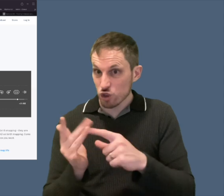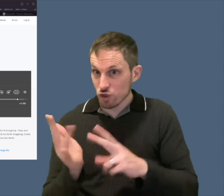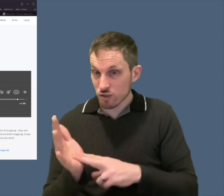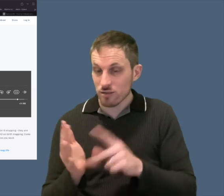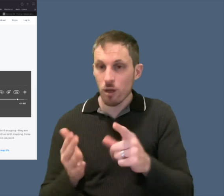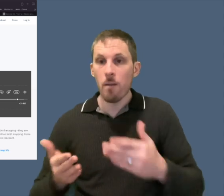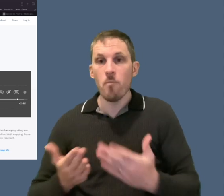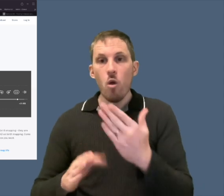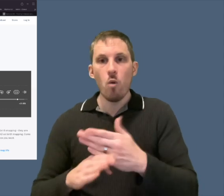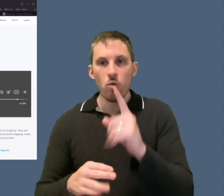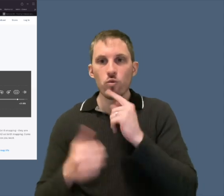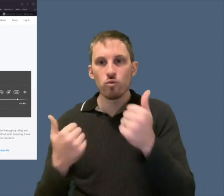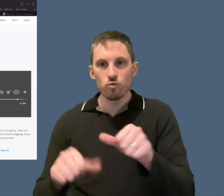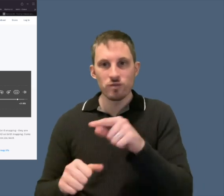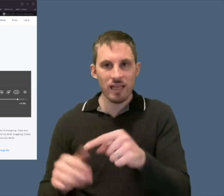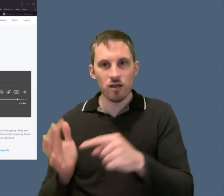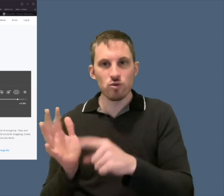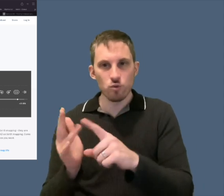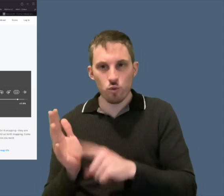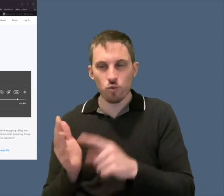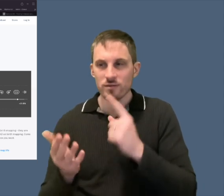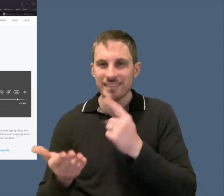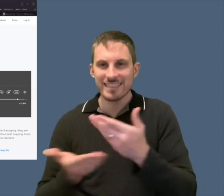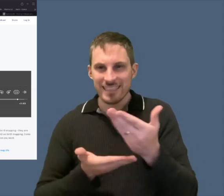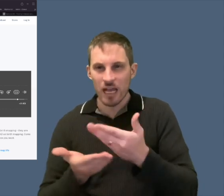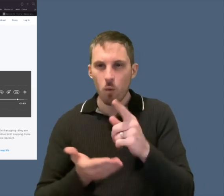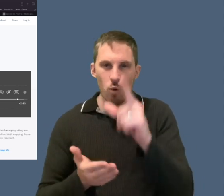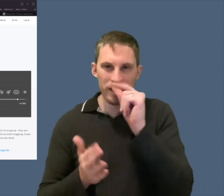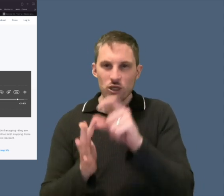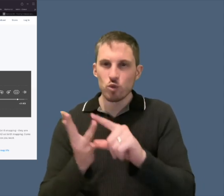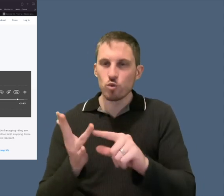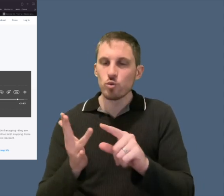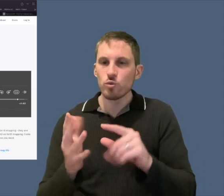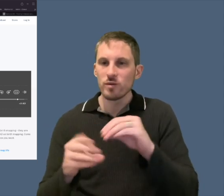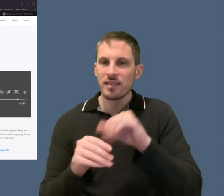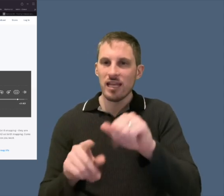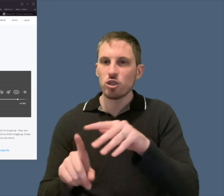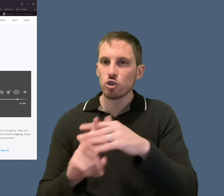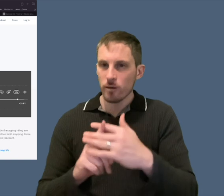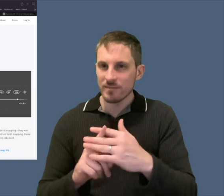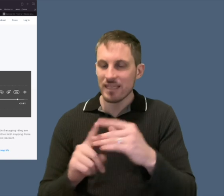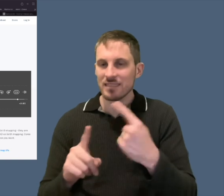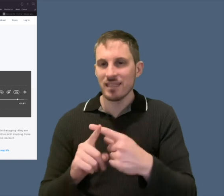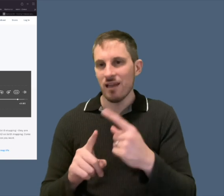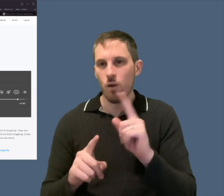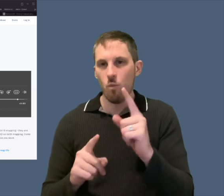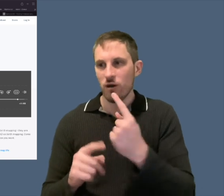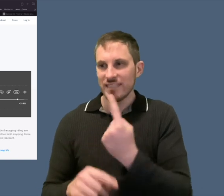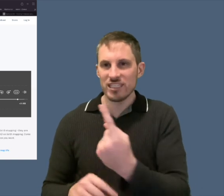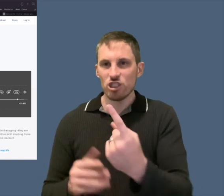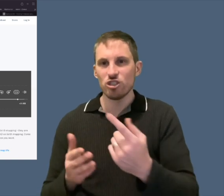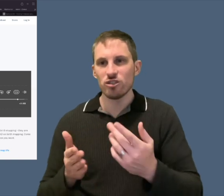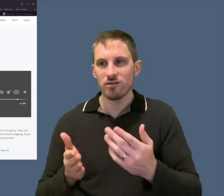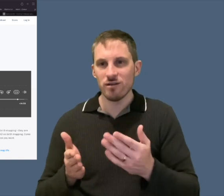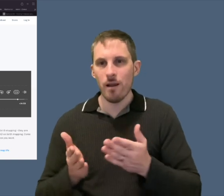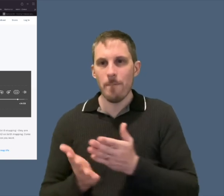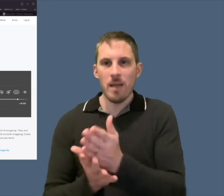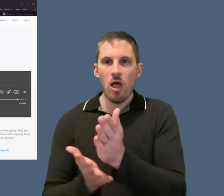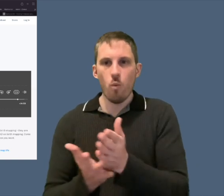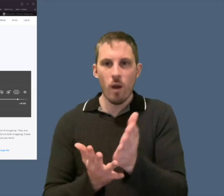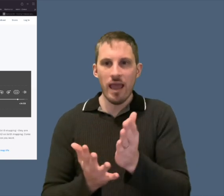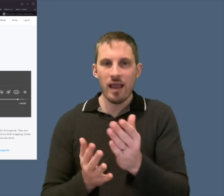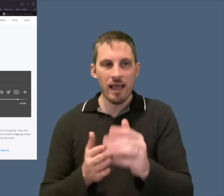this tool to discuss what you might do in those circumstances and what each pathway would lead to. And the woman can